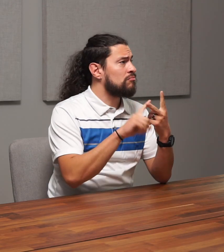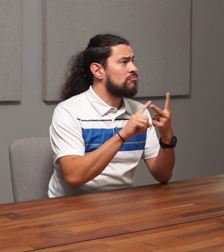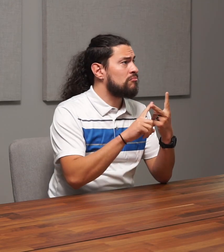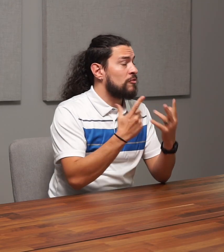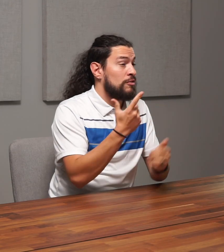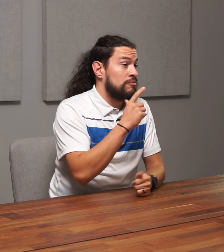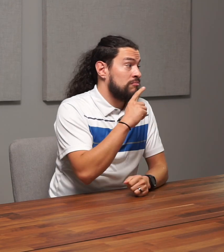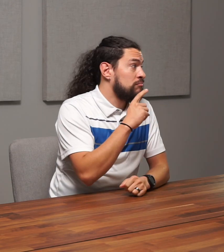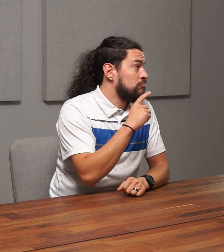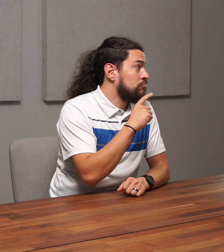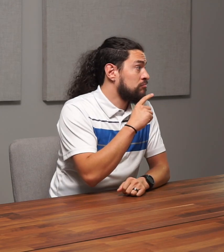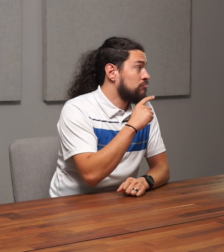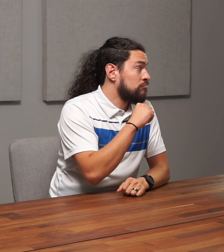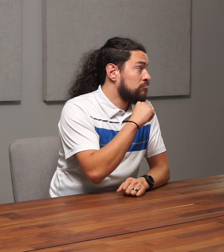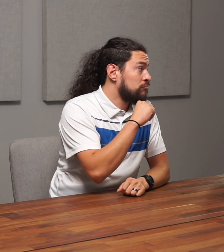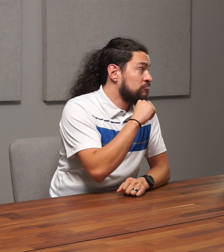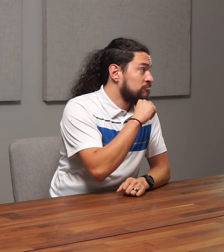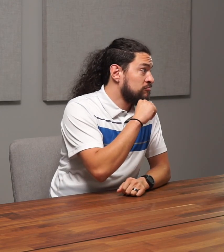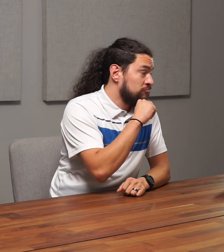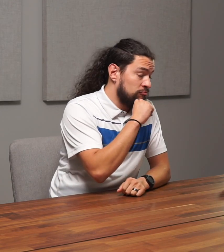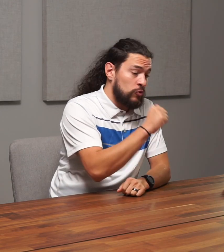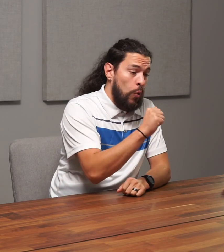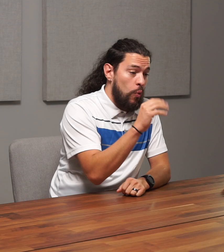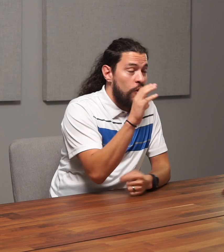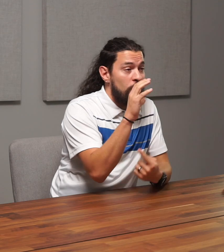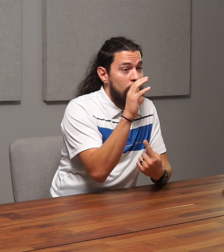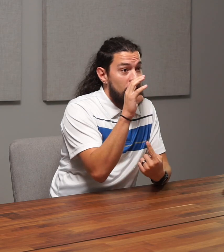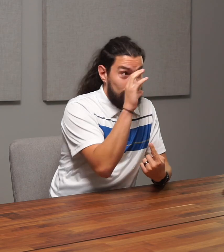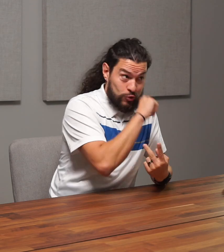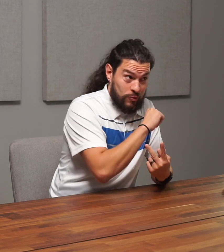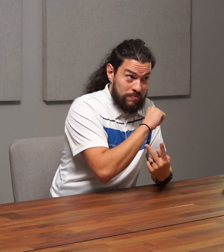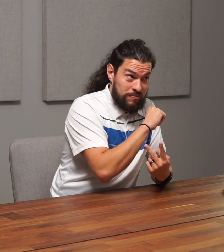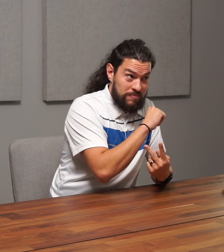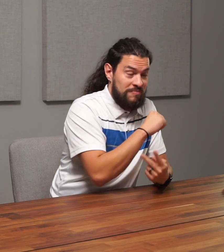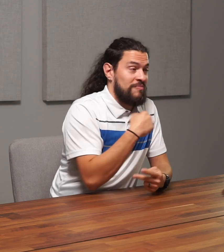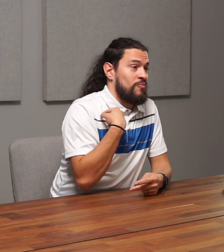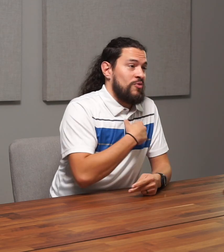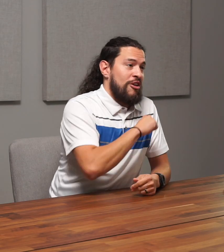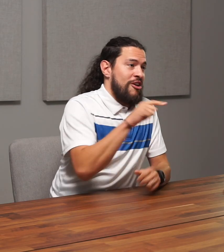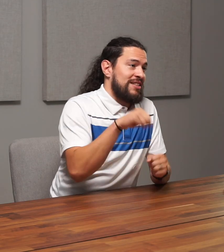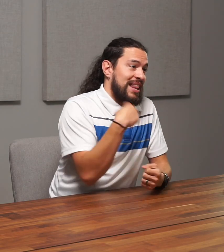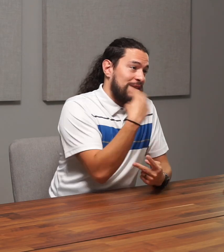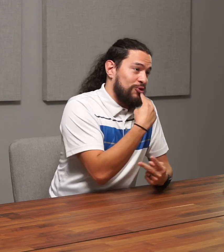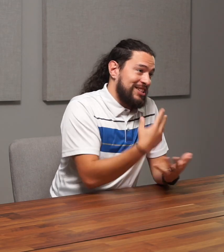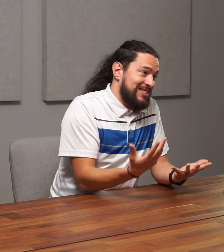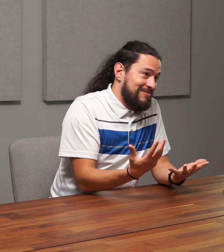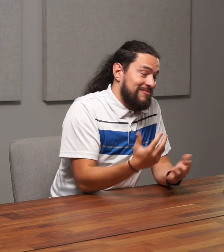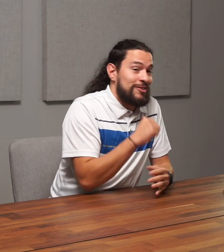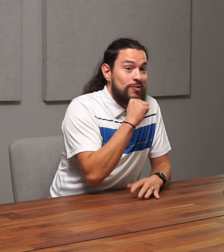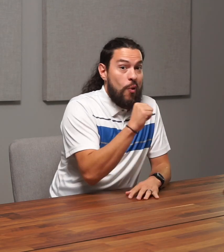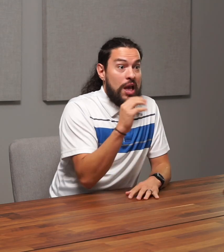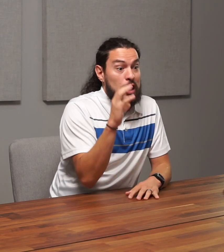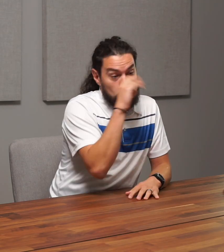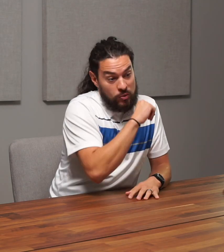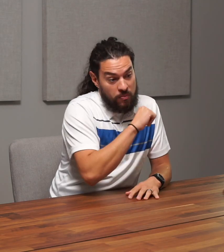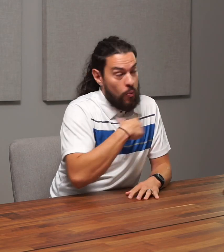that calling us deaf that's you know it's prideful the second thing is is don't assume